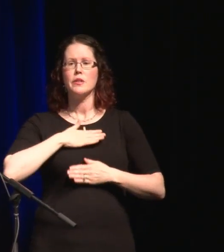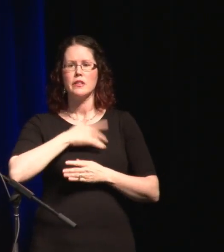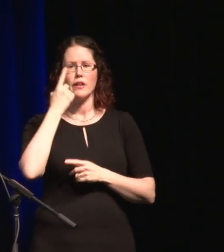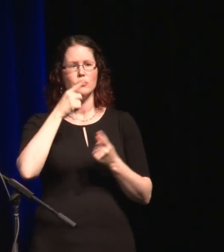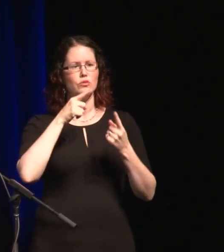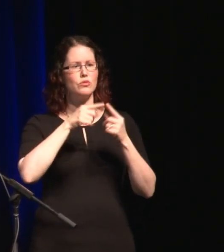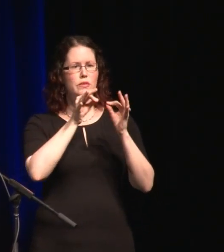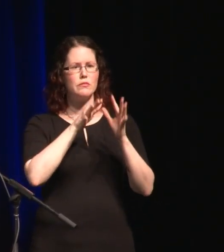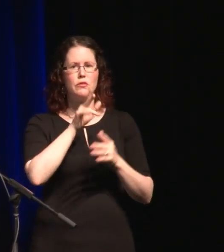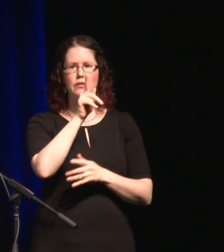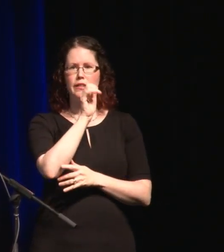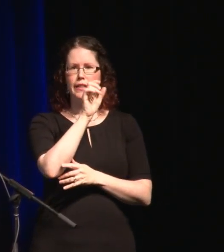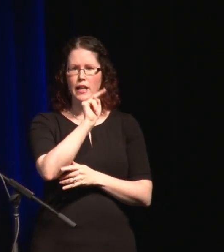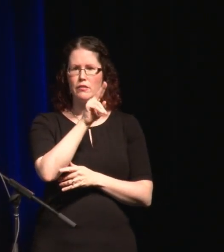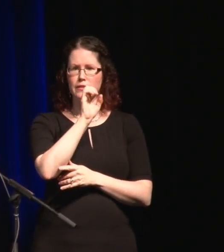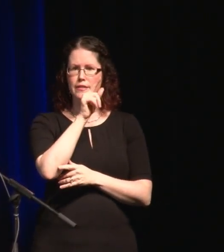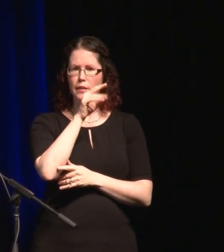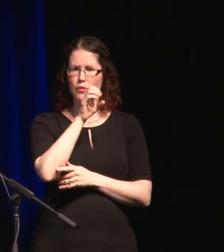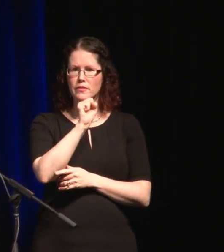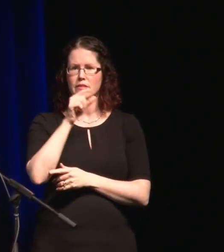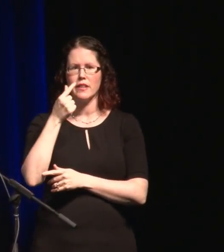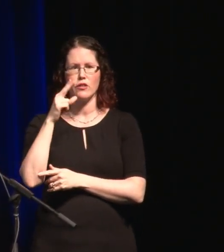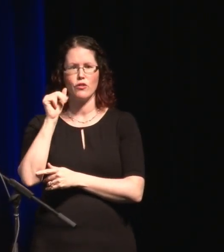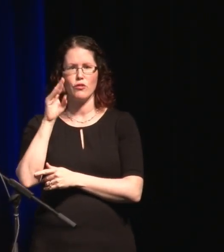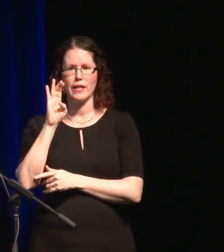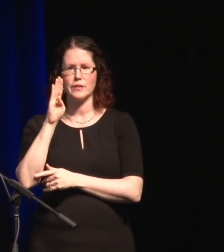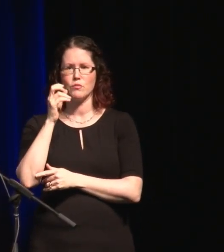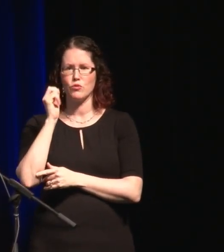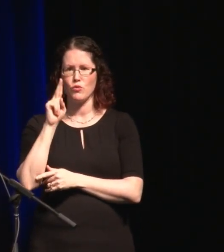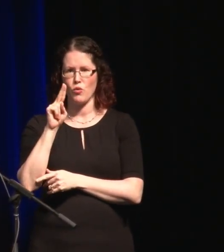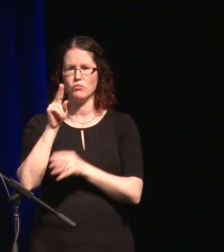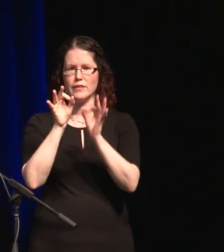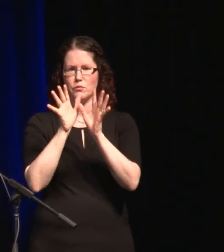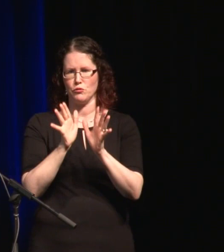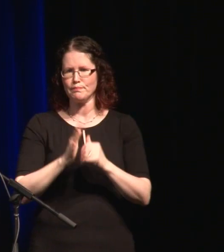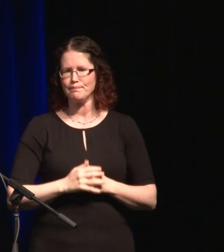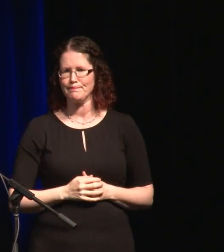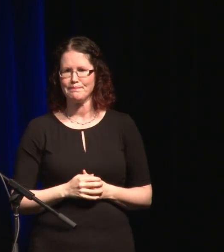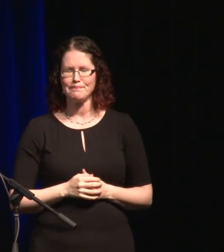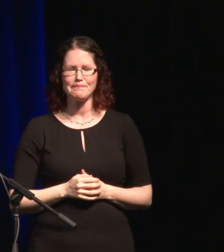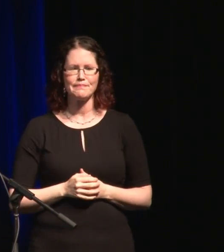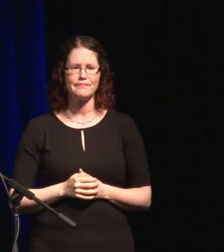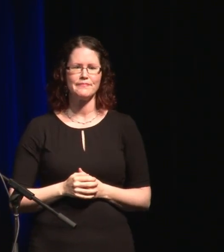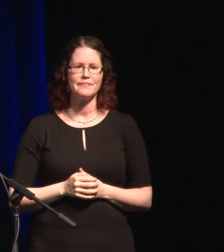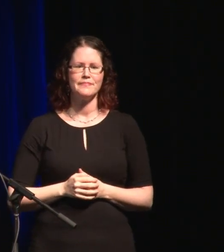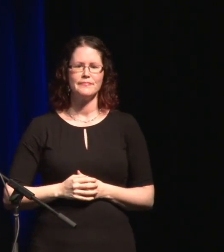Karen Staples and Grace Boudreau, sign language interpreters.